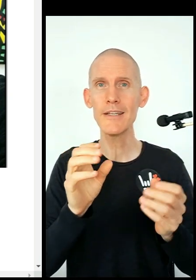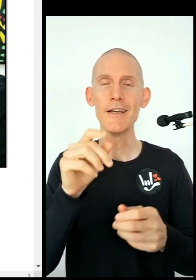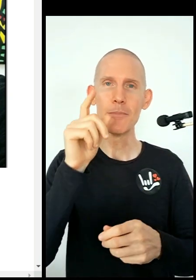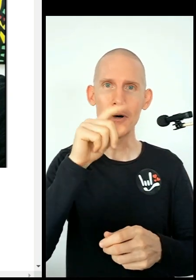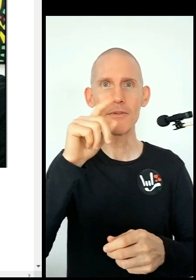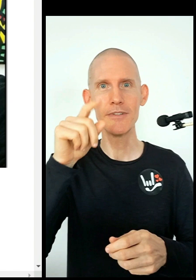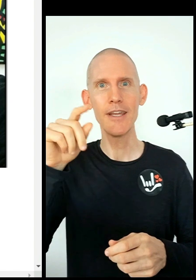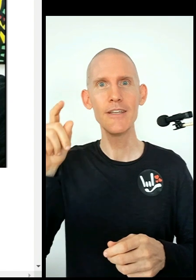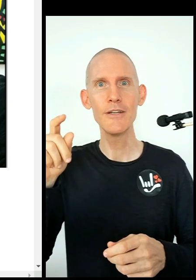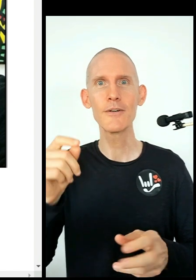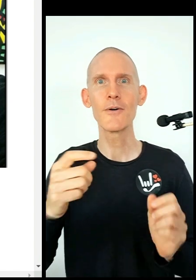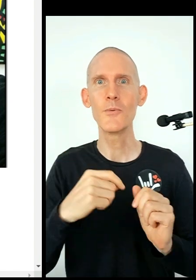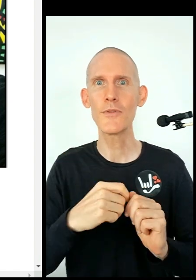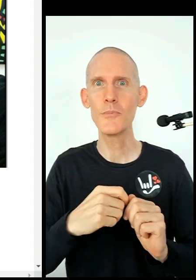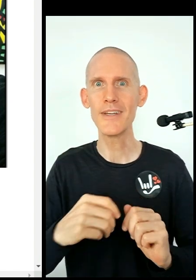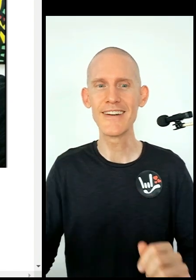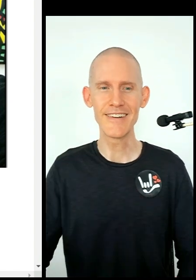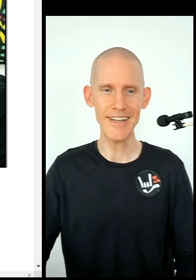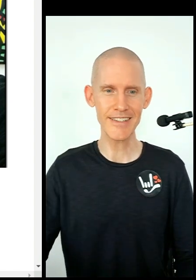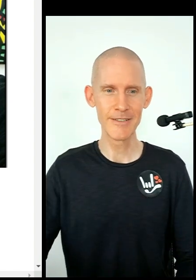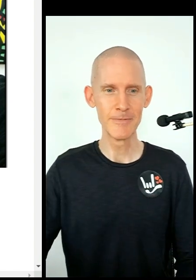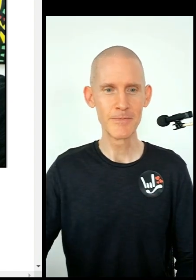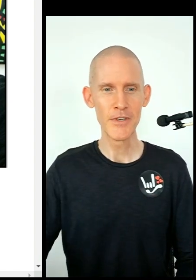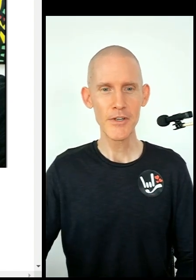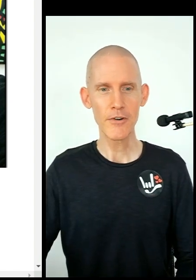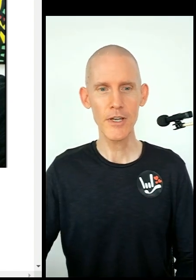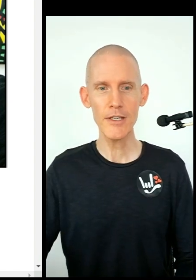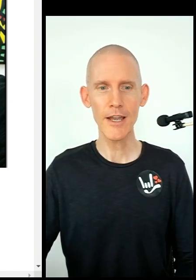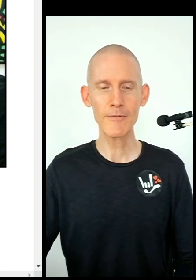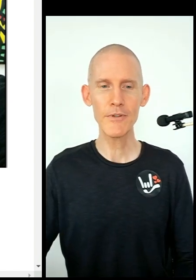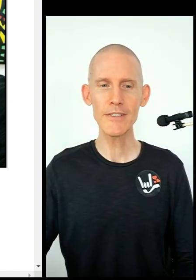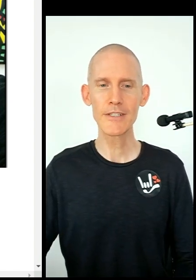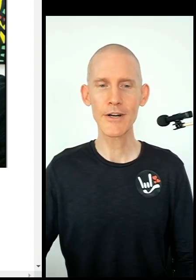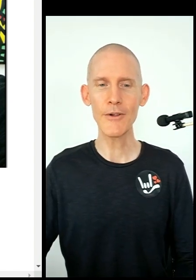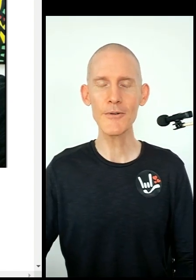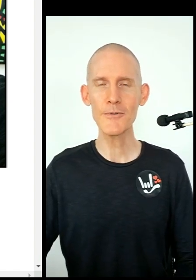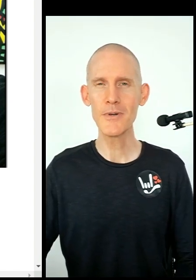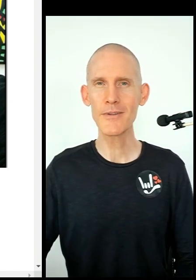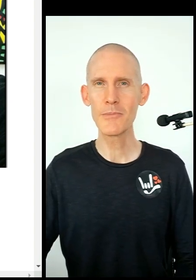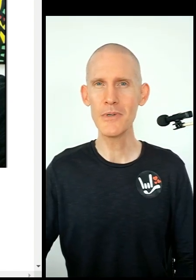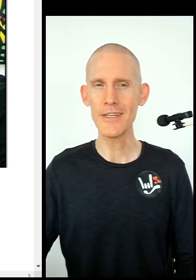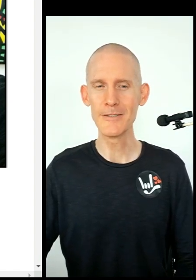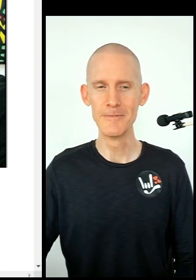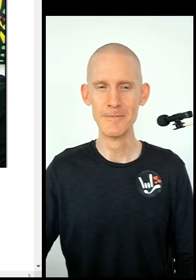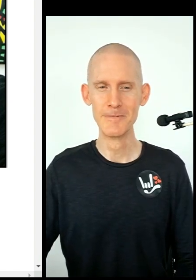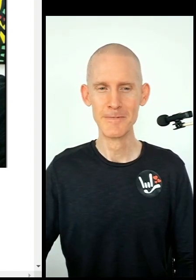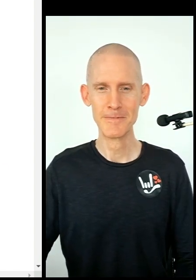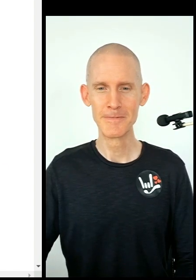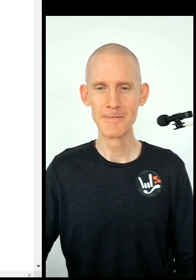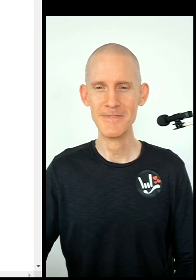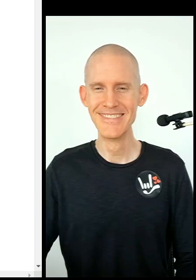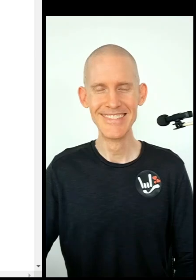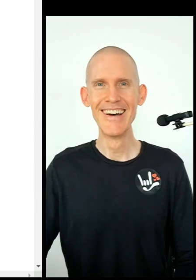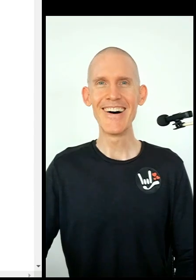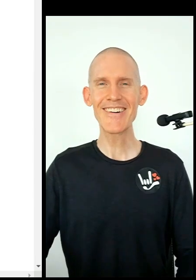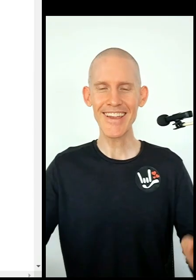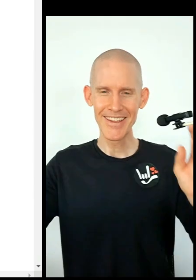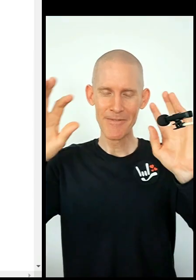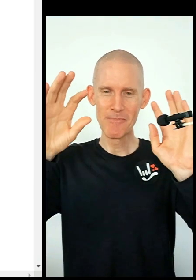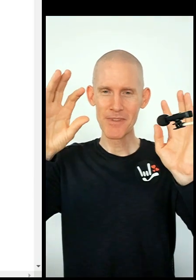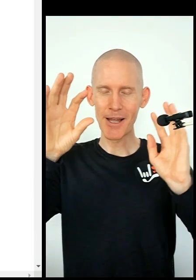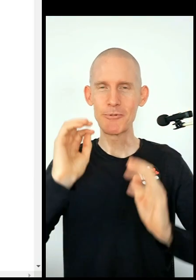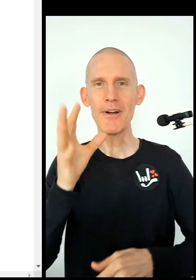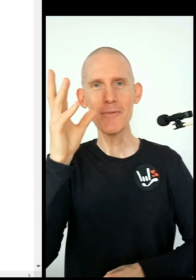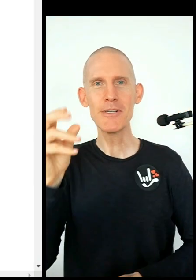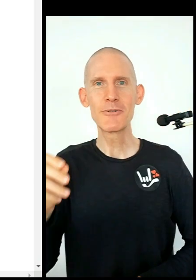full date, month, day, year with me, right? Okay, after this, color with me.